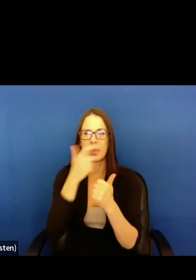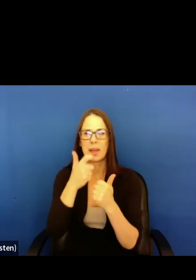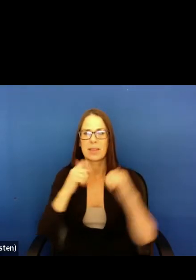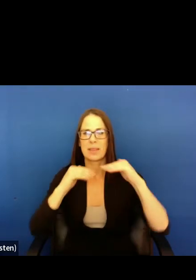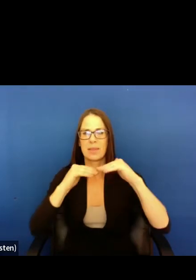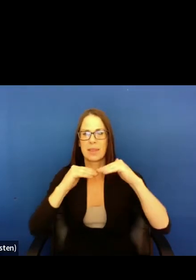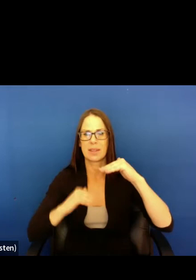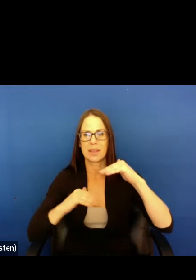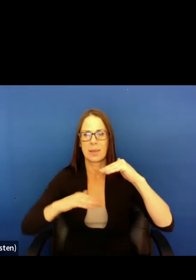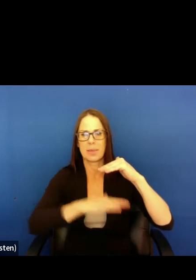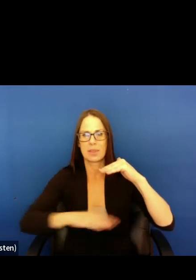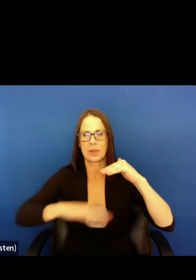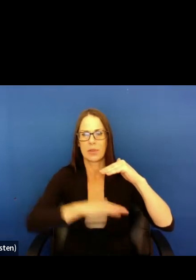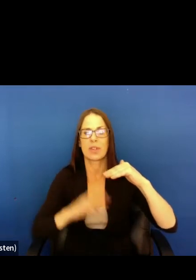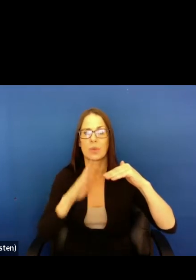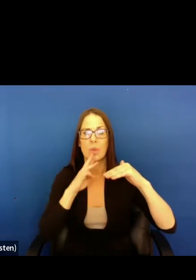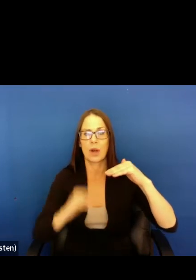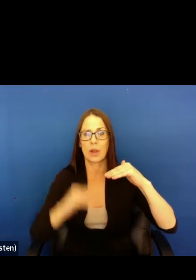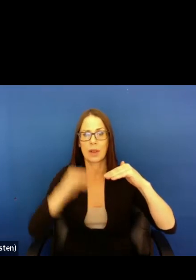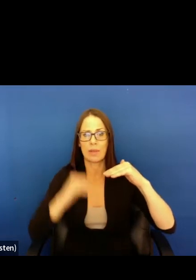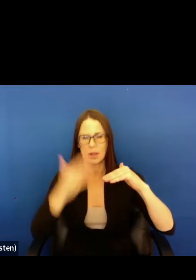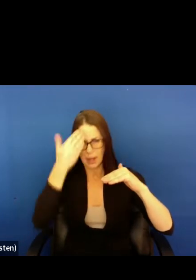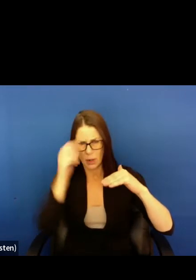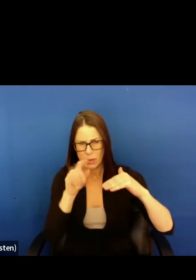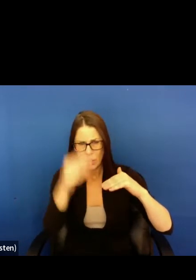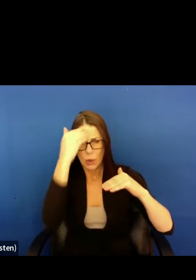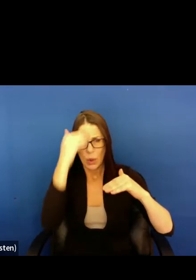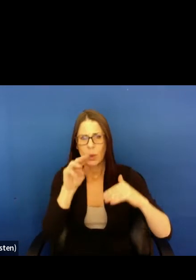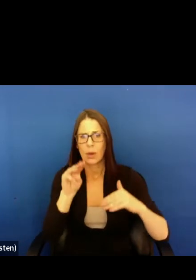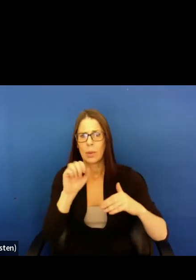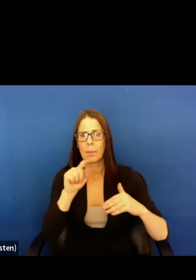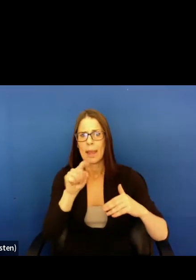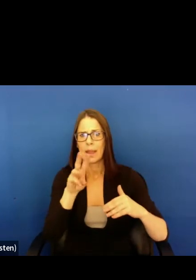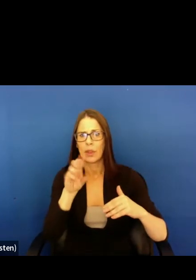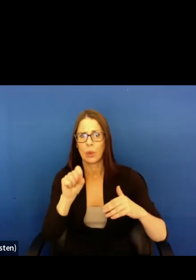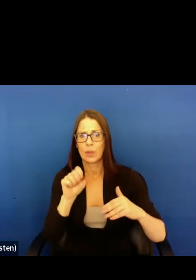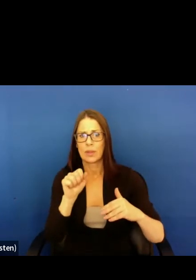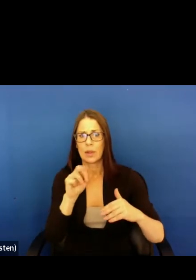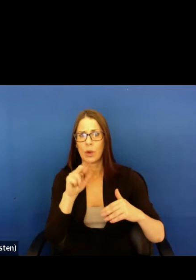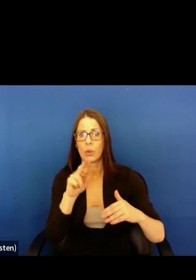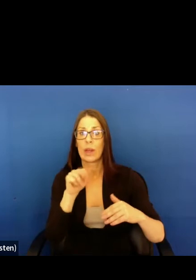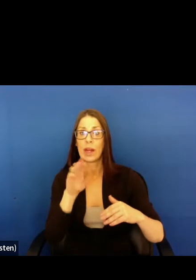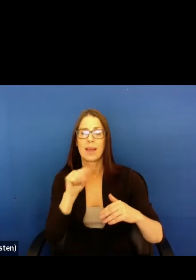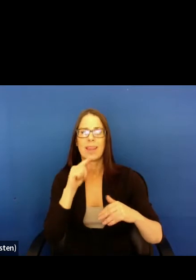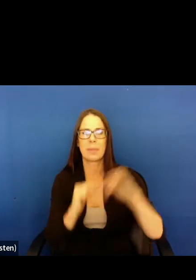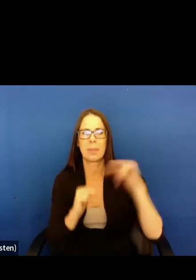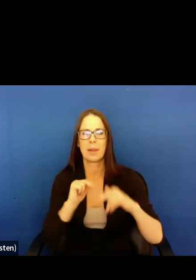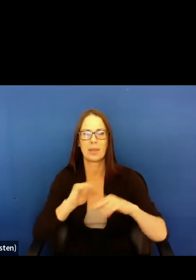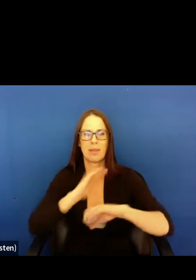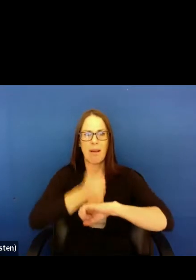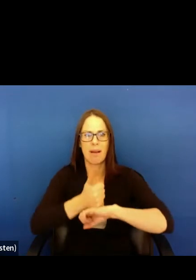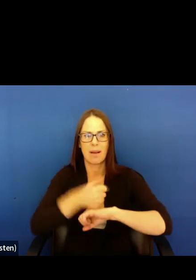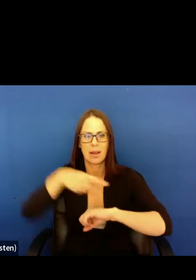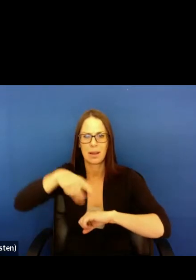subsurface water level. So I don't know if anyone knows, but Matthews Arena is basically built on piles. You know, this whole section of campus was